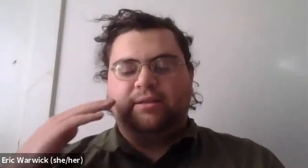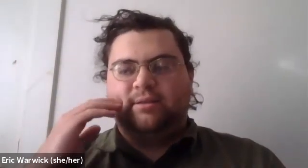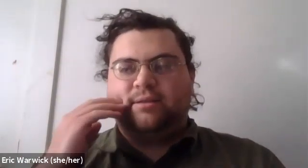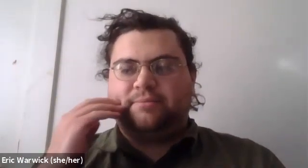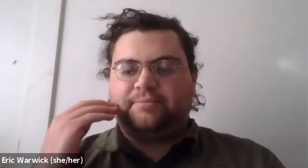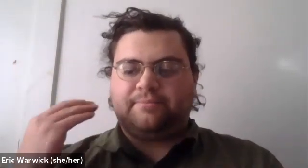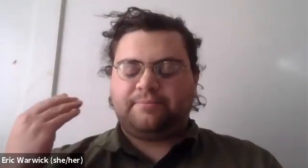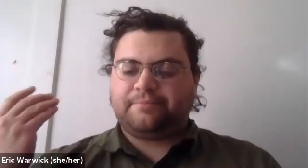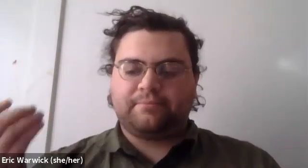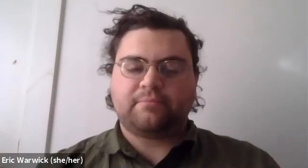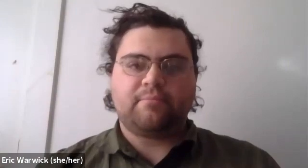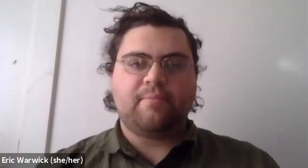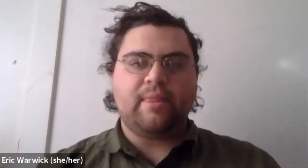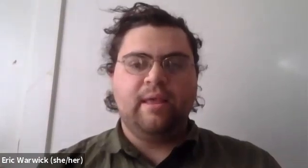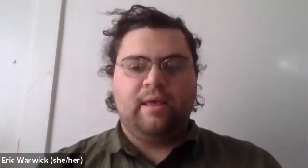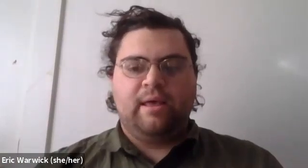And